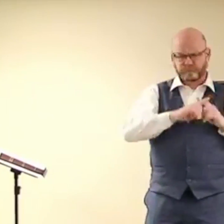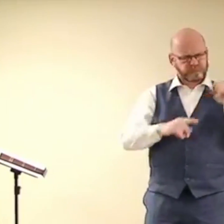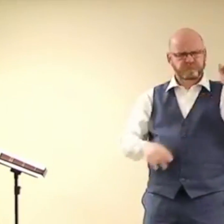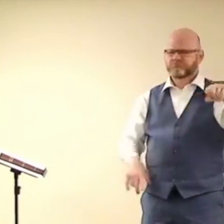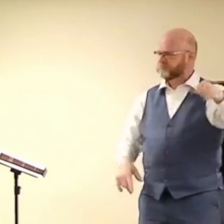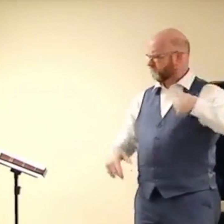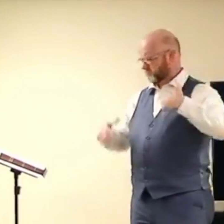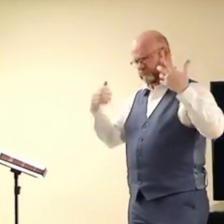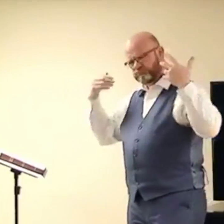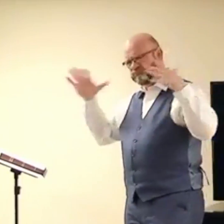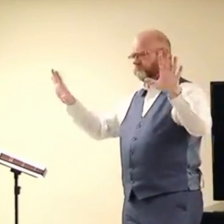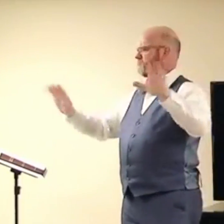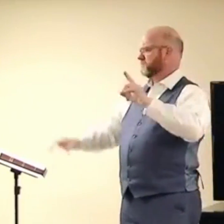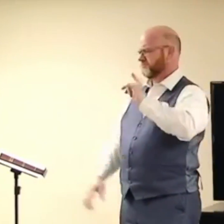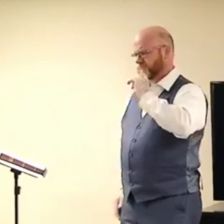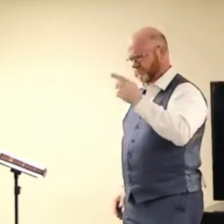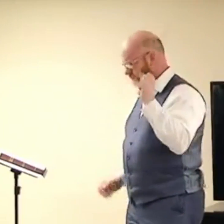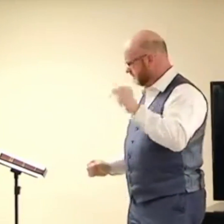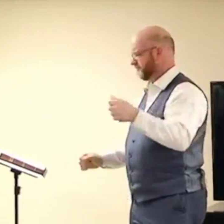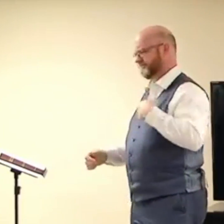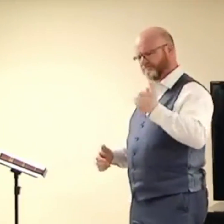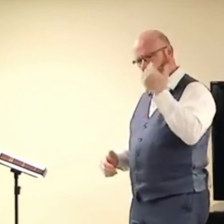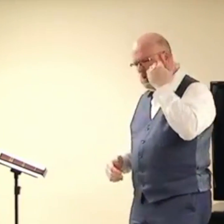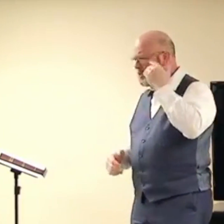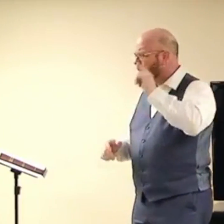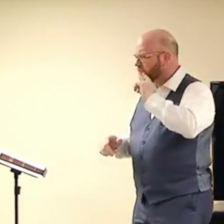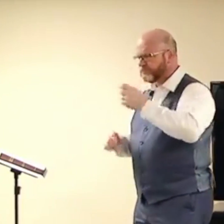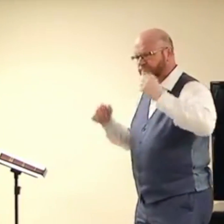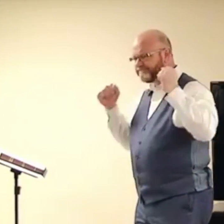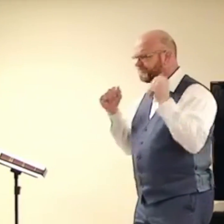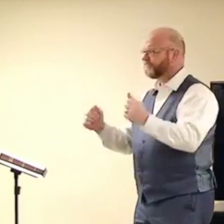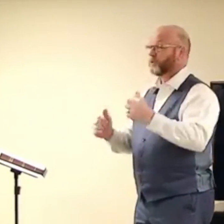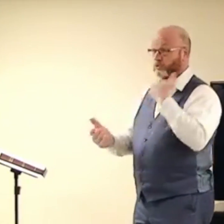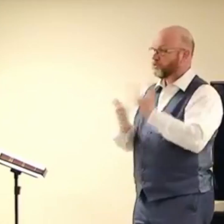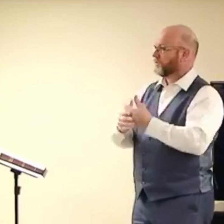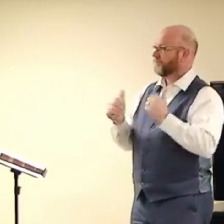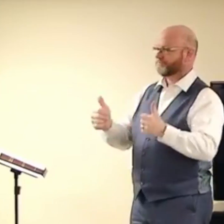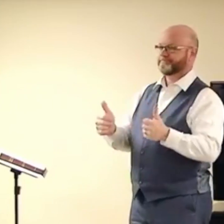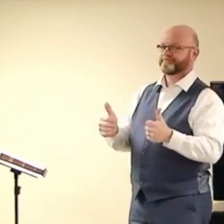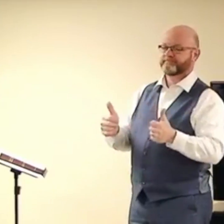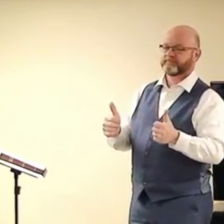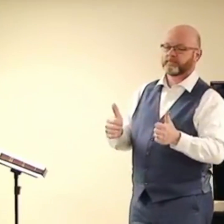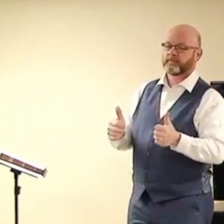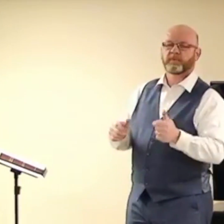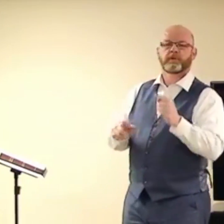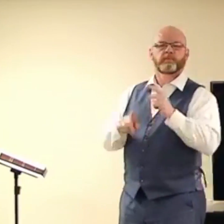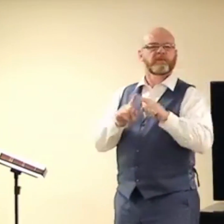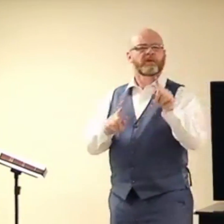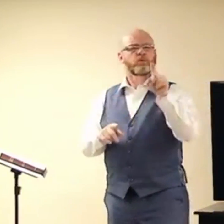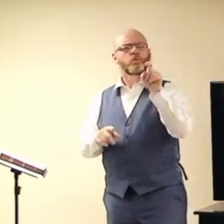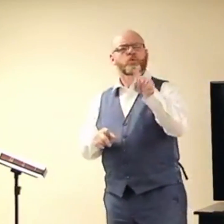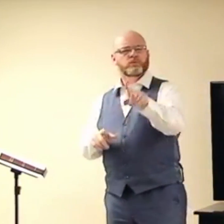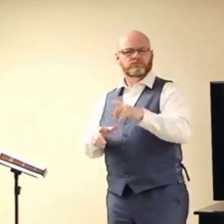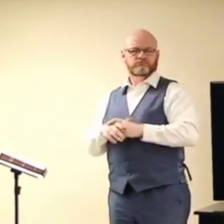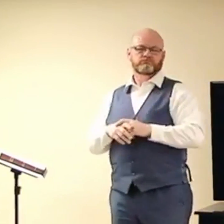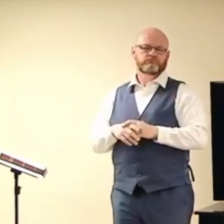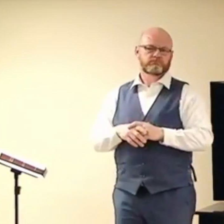Maybe you say, yep, I've accepted Christ. I know for sure. I believe. I